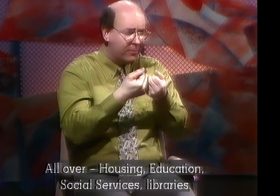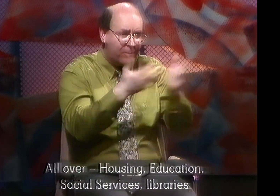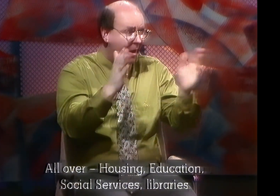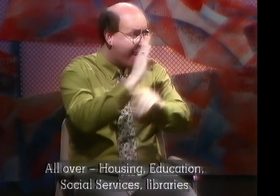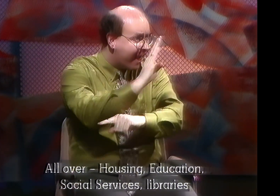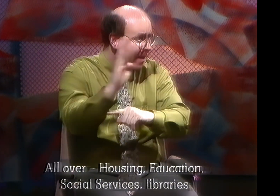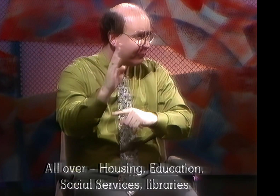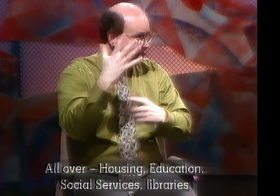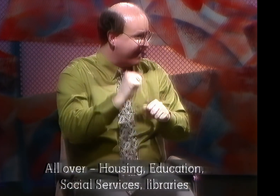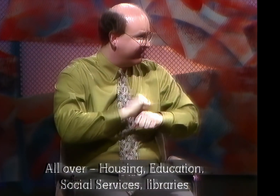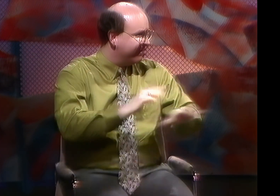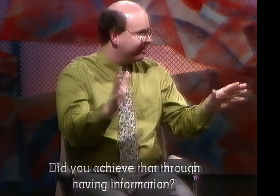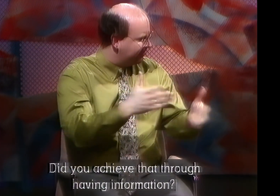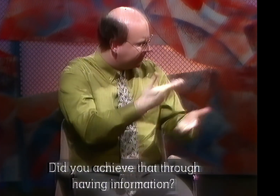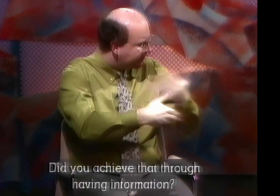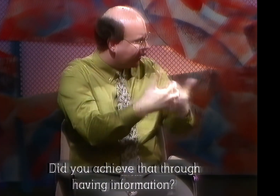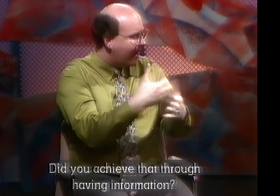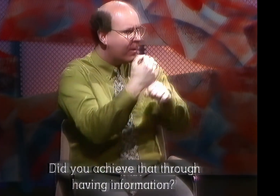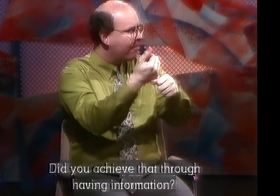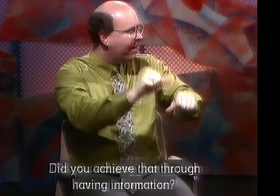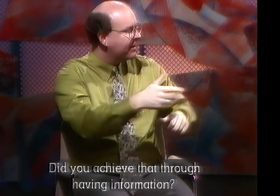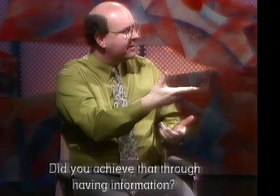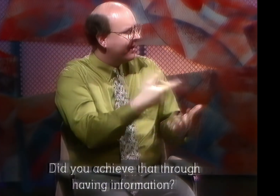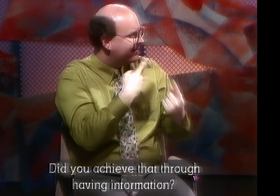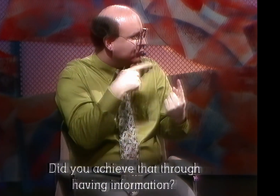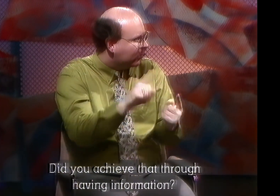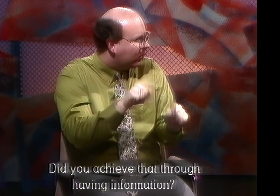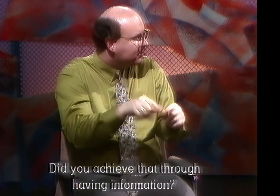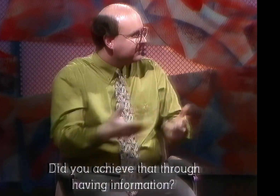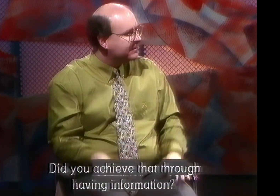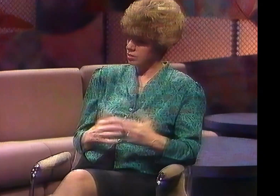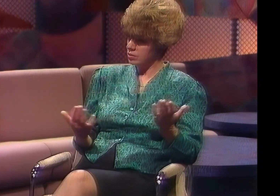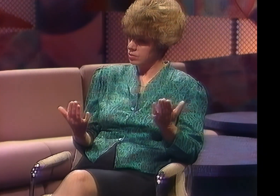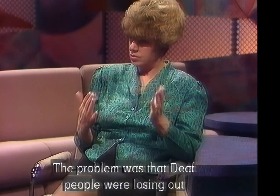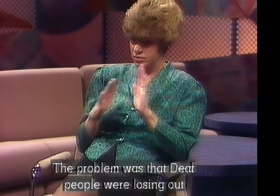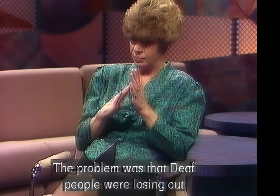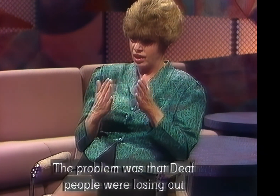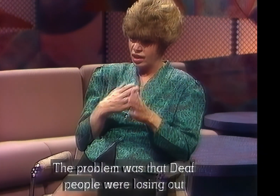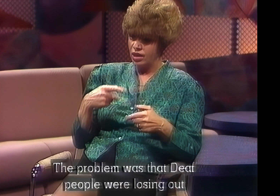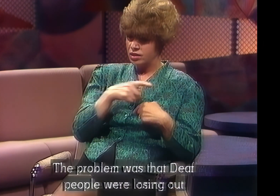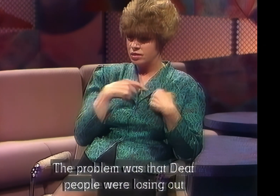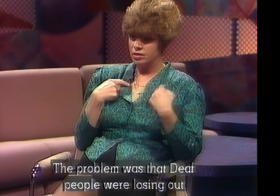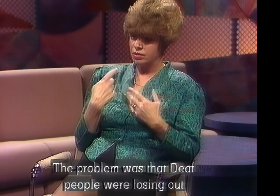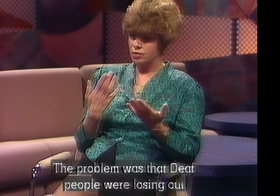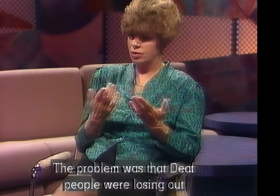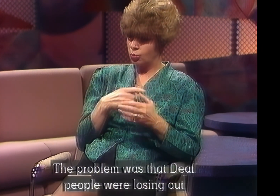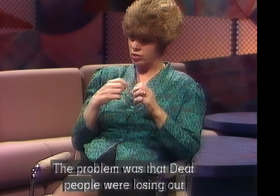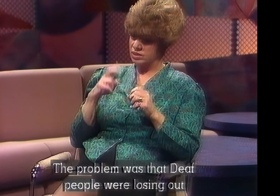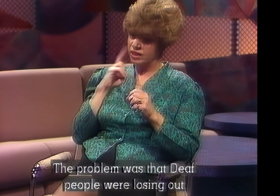social services and libraries. Did you achieve that through having the information? Well, the problem was that we deaf people